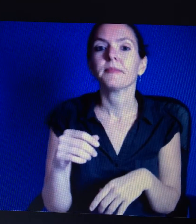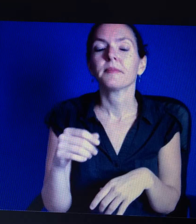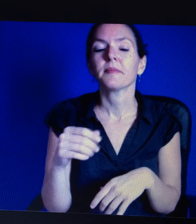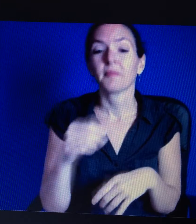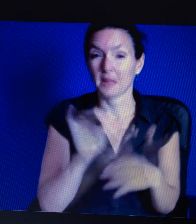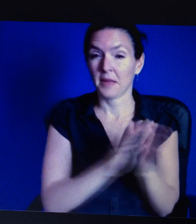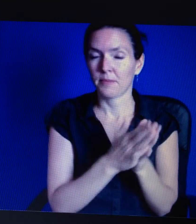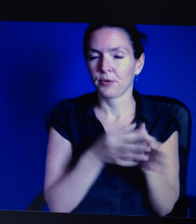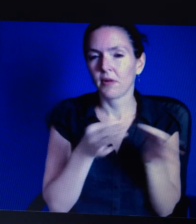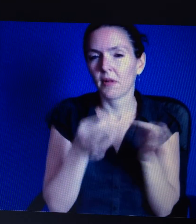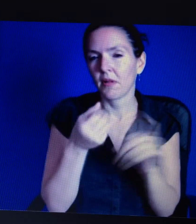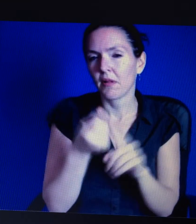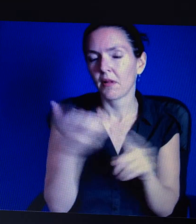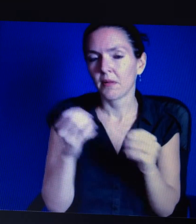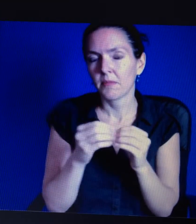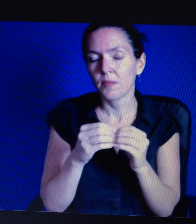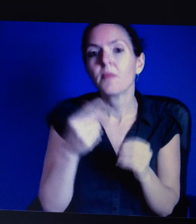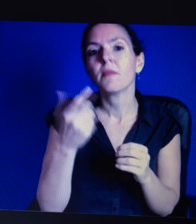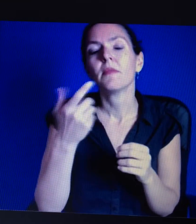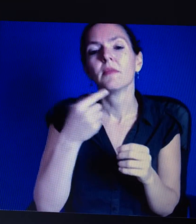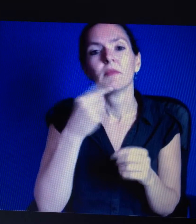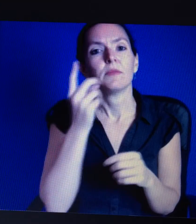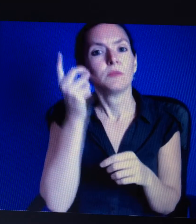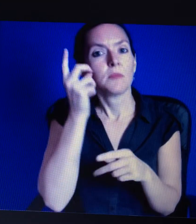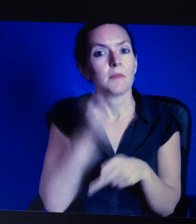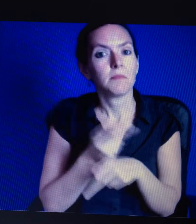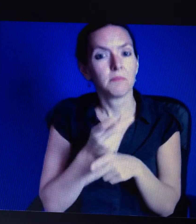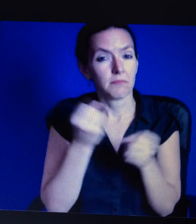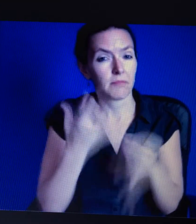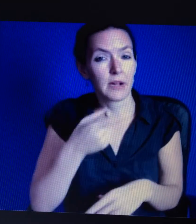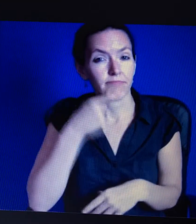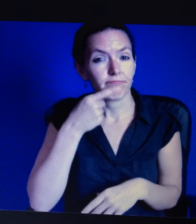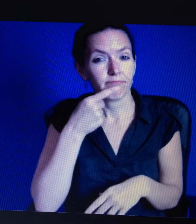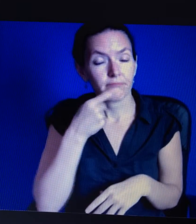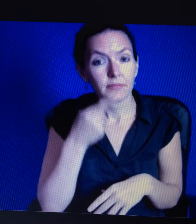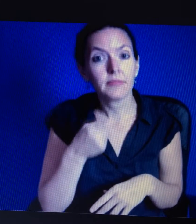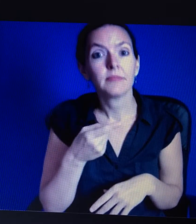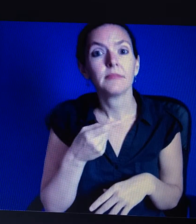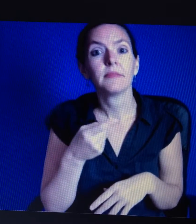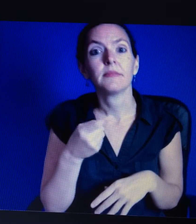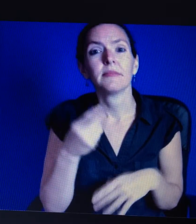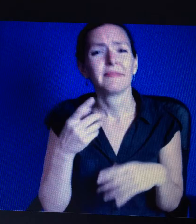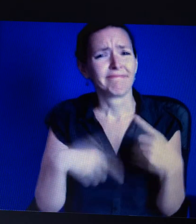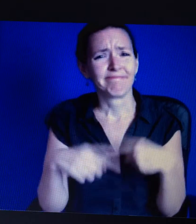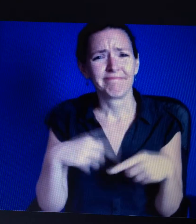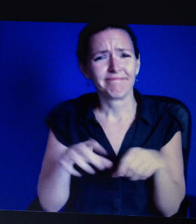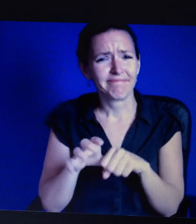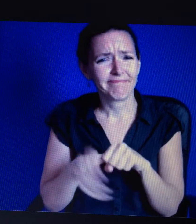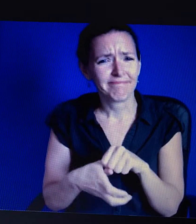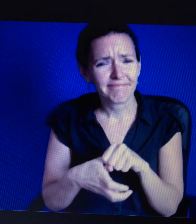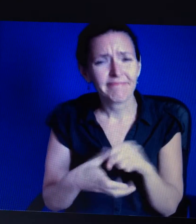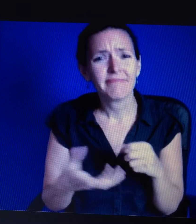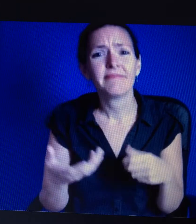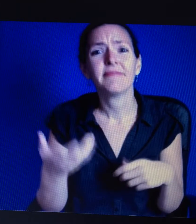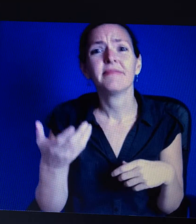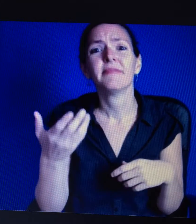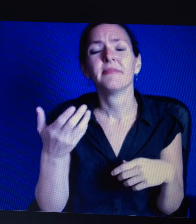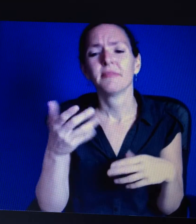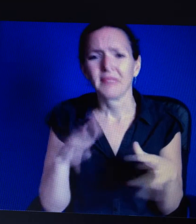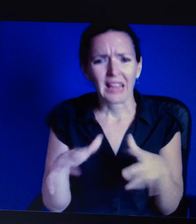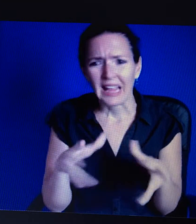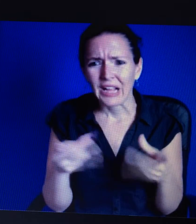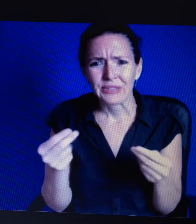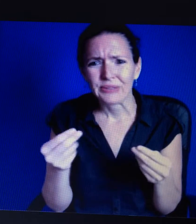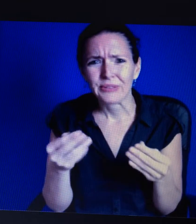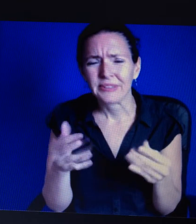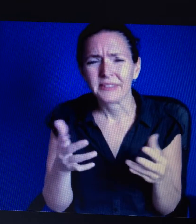It starts in residential schools. ANS started in residential schools. I'll explain more. All the teachers in a hearing school were deaf, right? And they